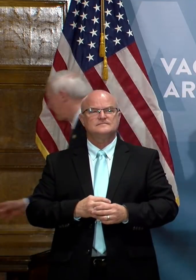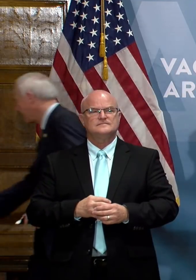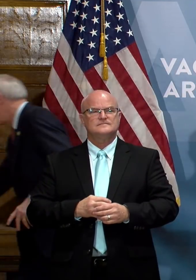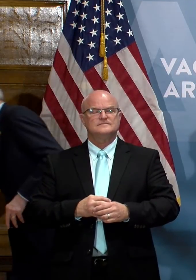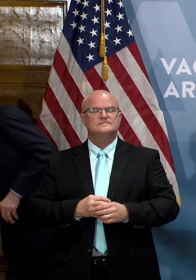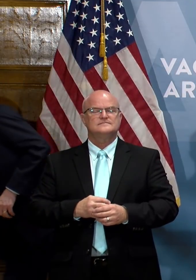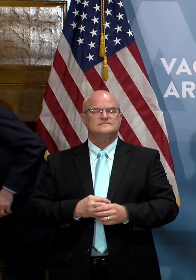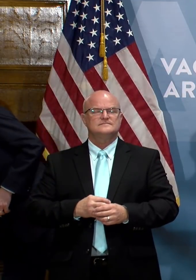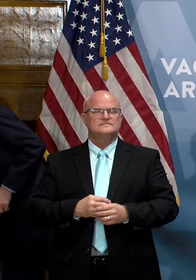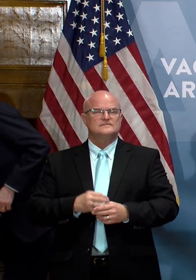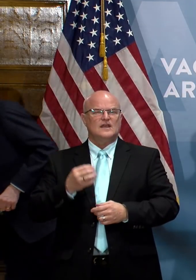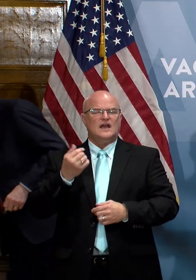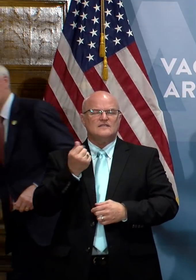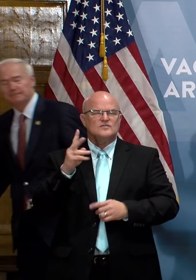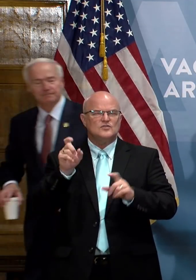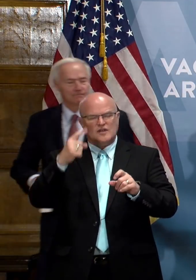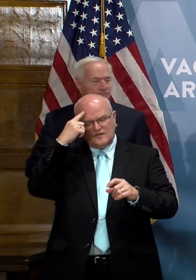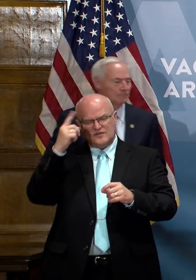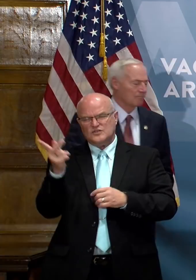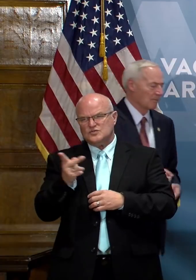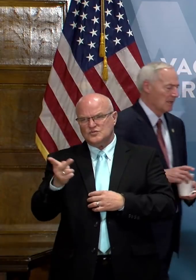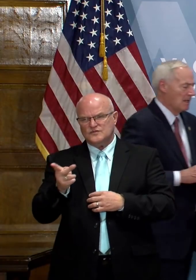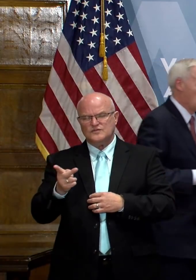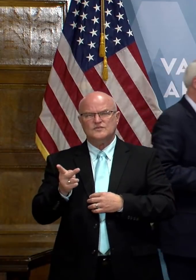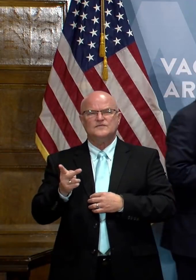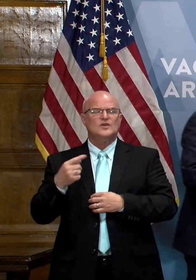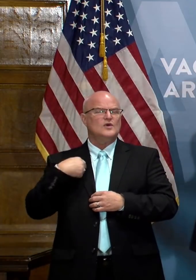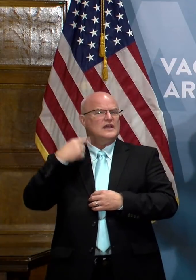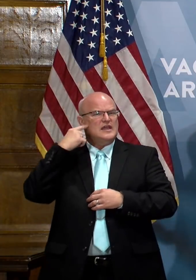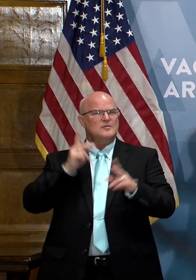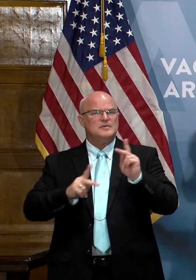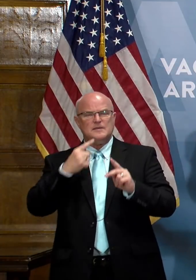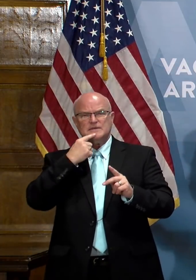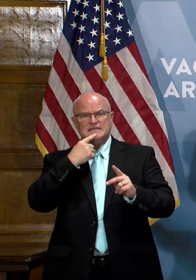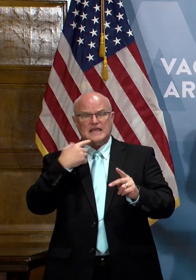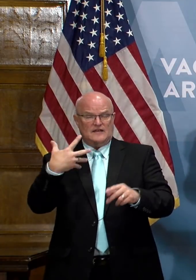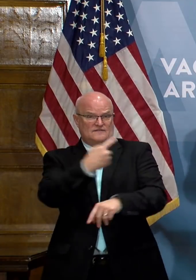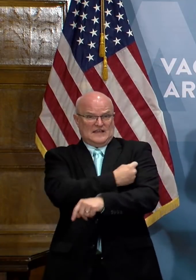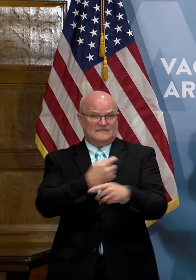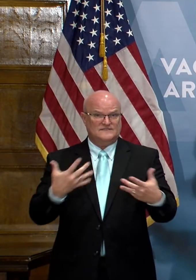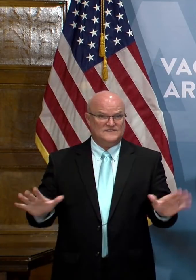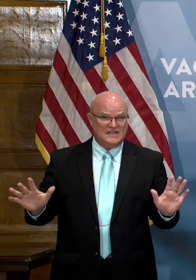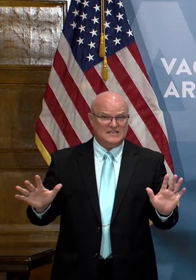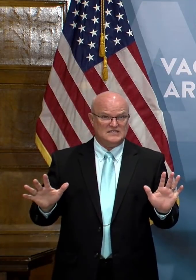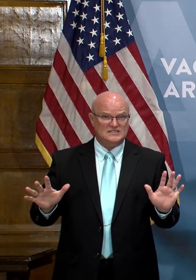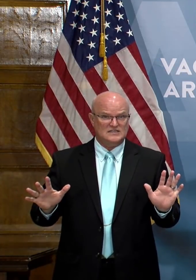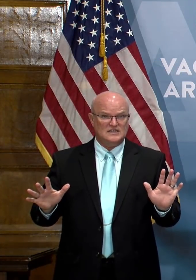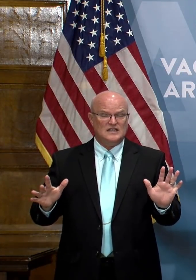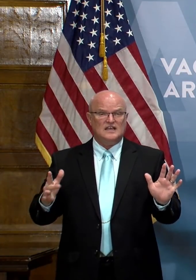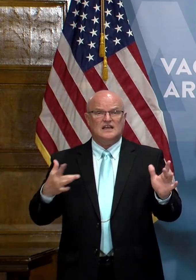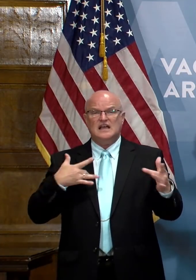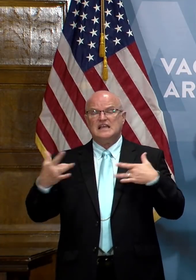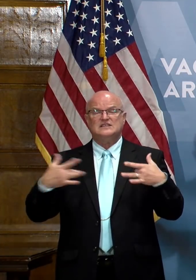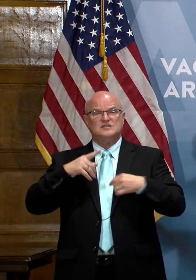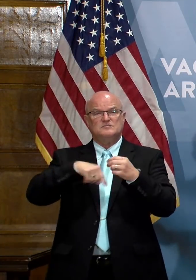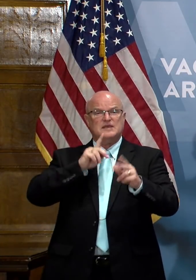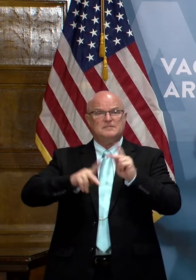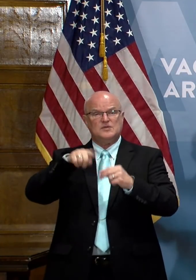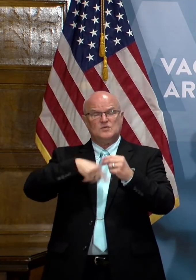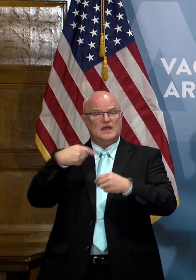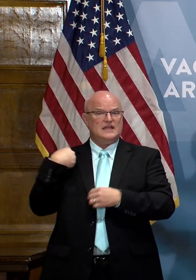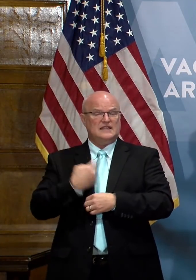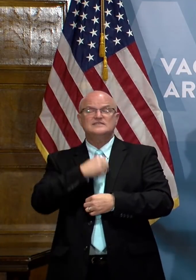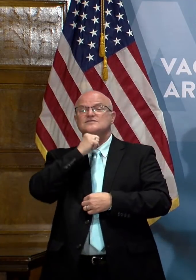Couple last questions for you and Dr. Romero. We're hearing people say, if we're vaccinated, why should we be concerned if people around us are